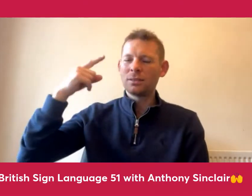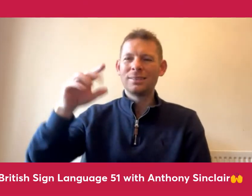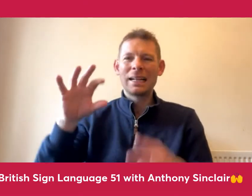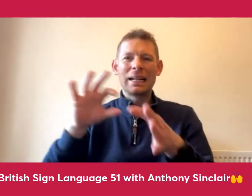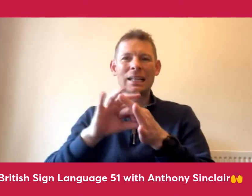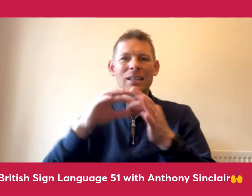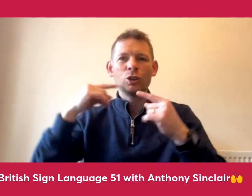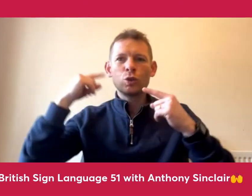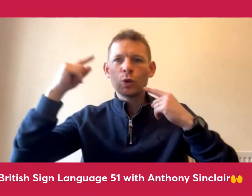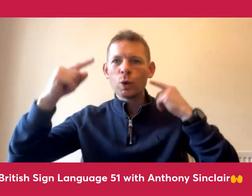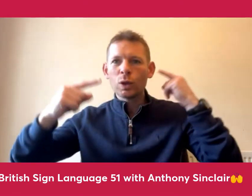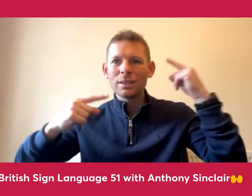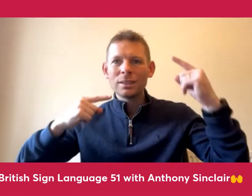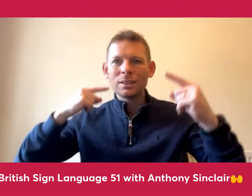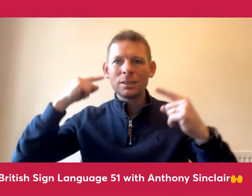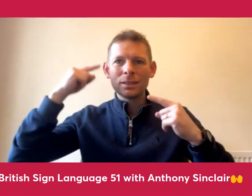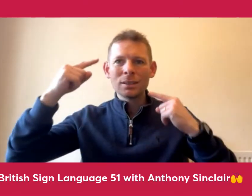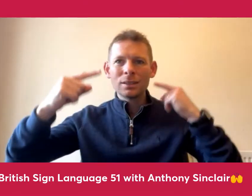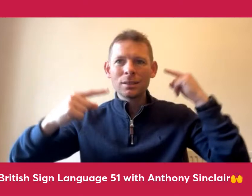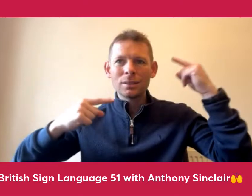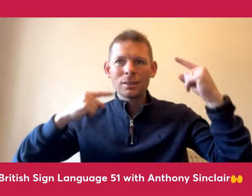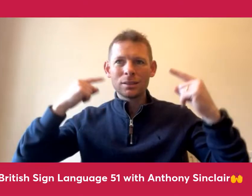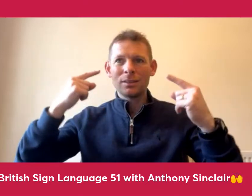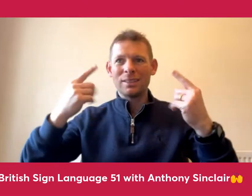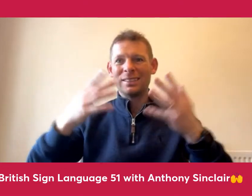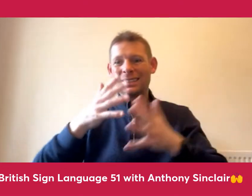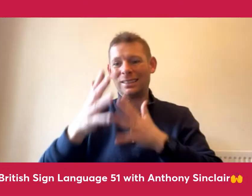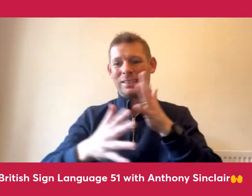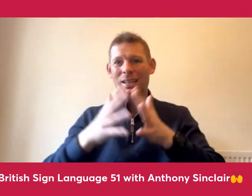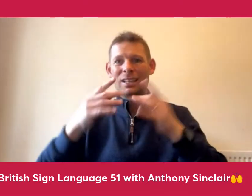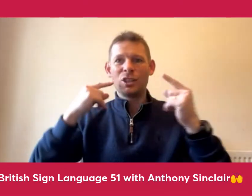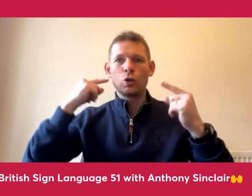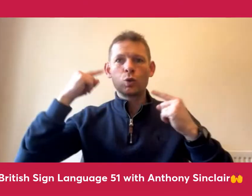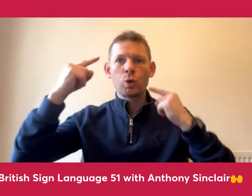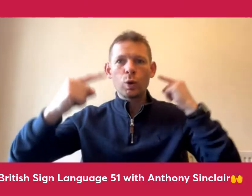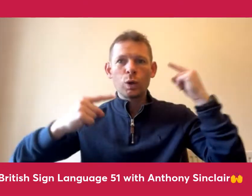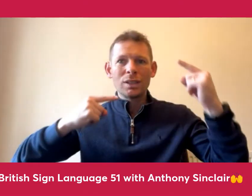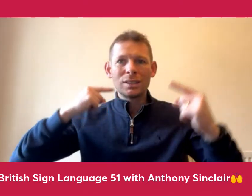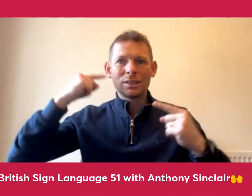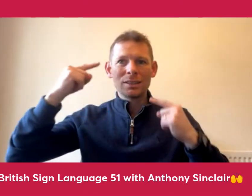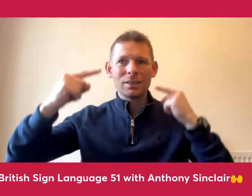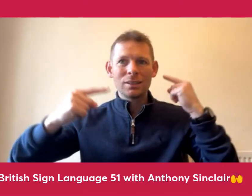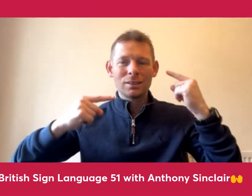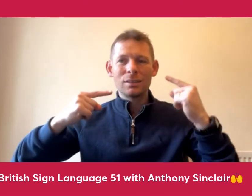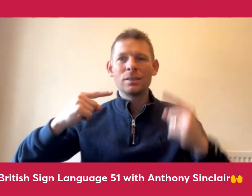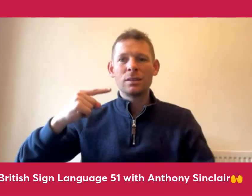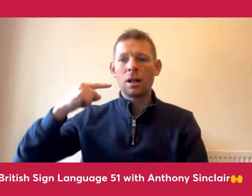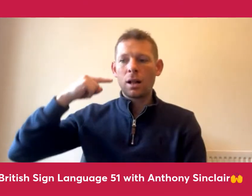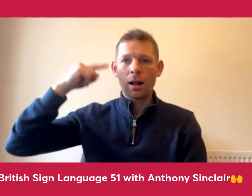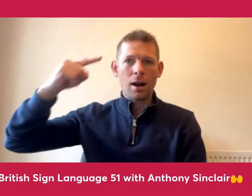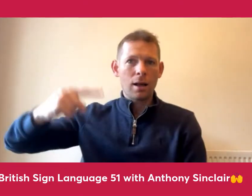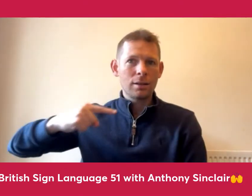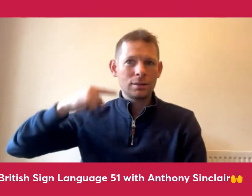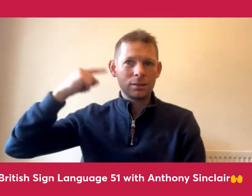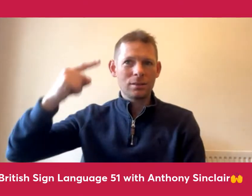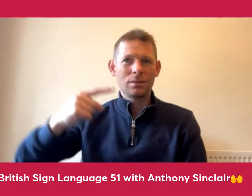And you're probably wondering why that's a sign for London, but London's a noisy, busy city, so that's why we sign it like this.